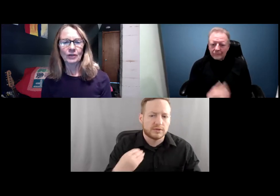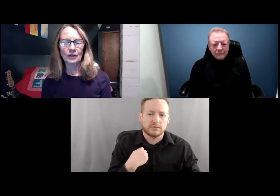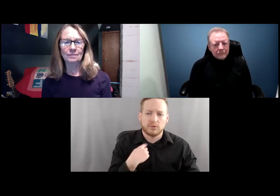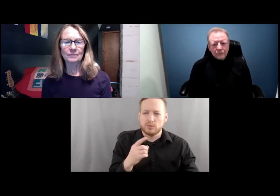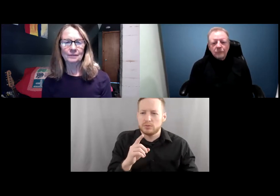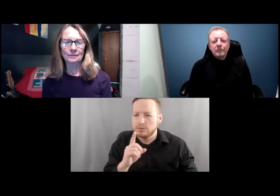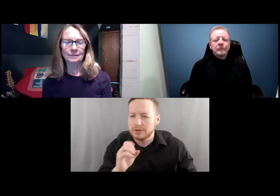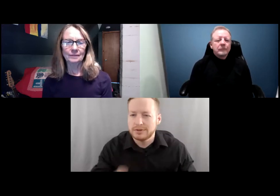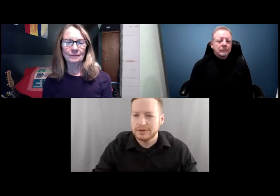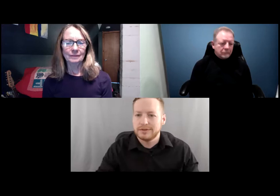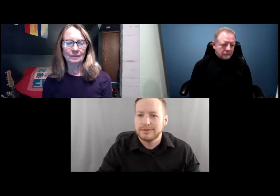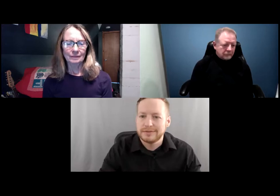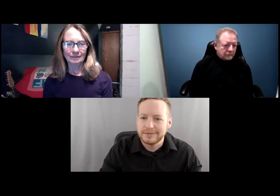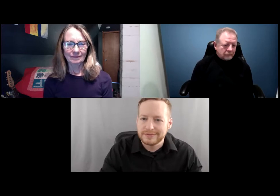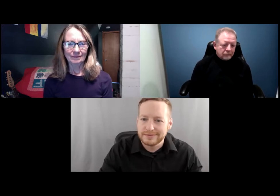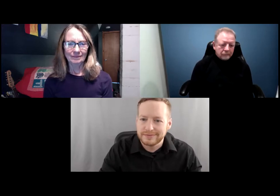Okay.